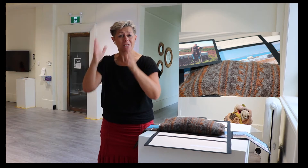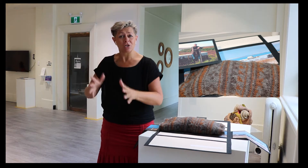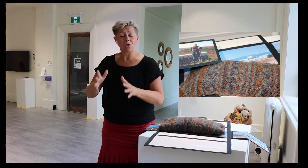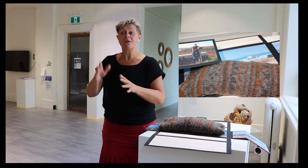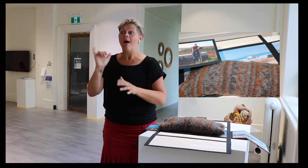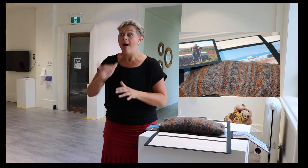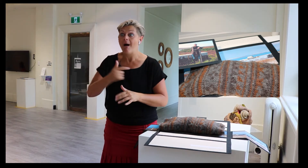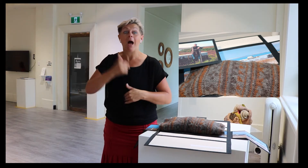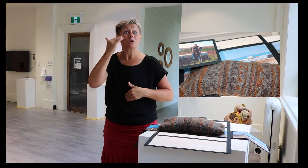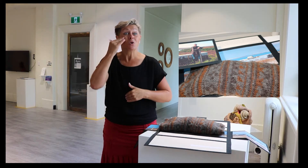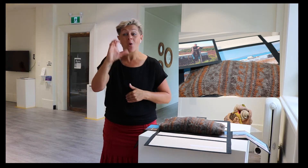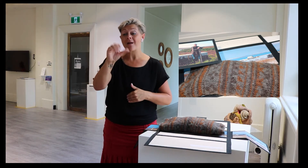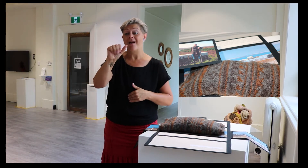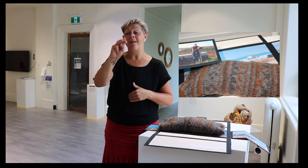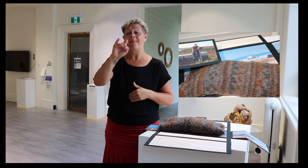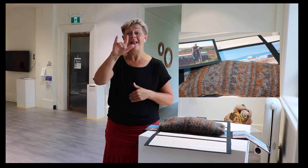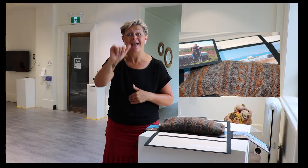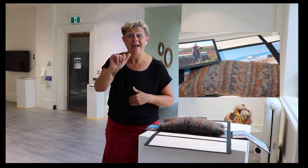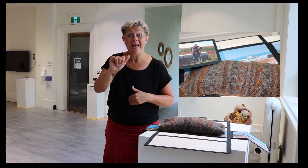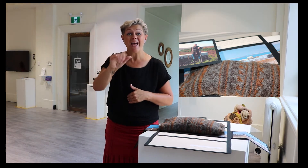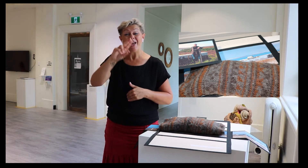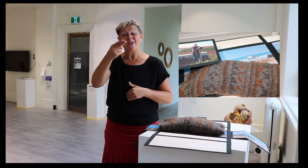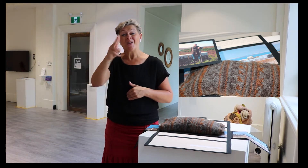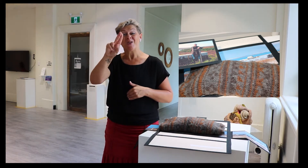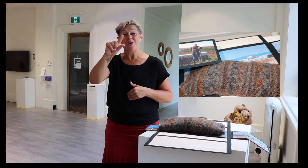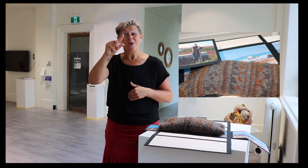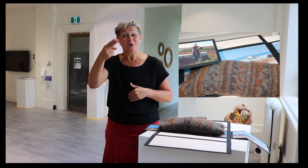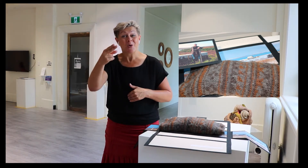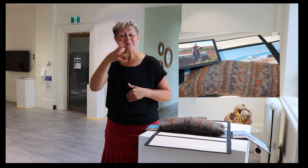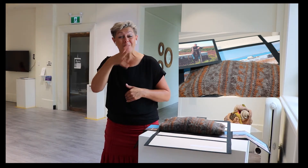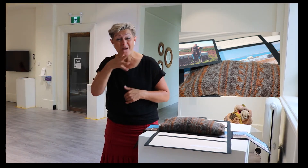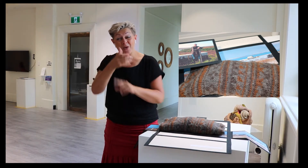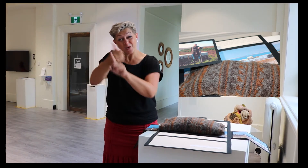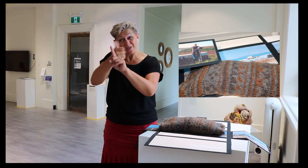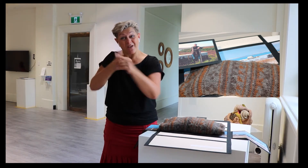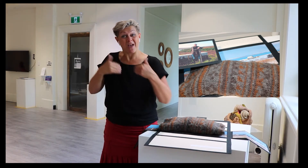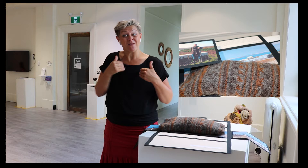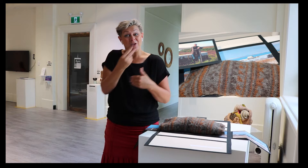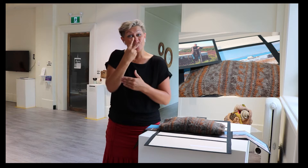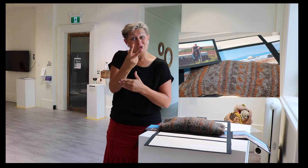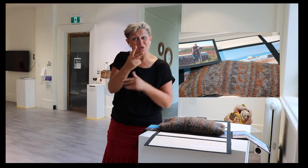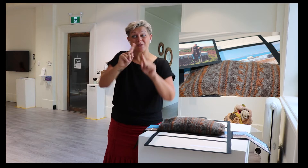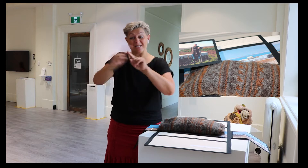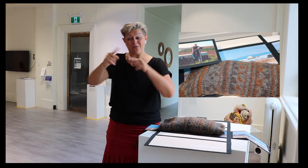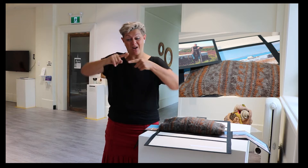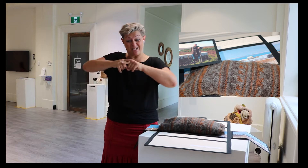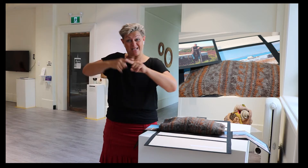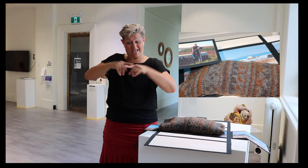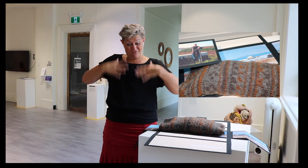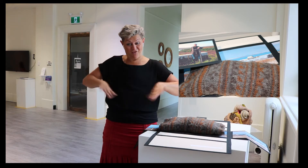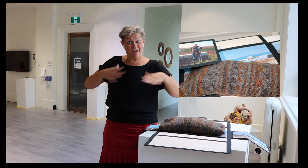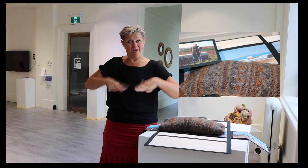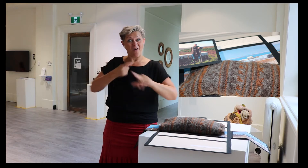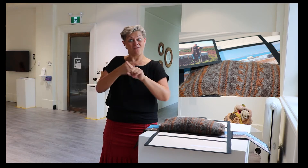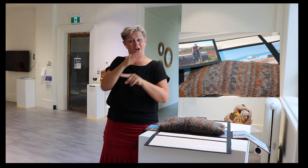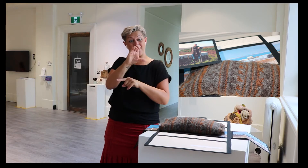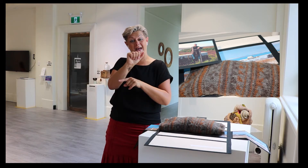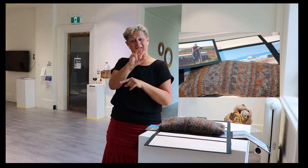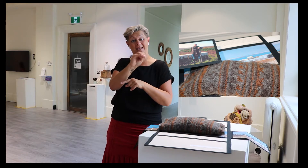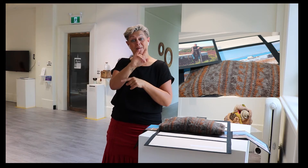for Camilla. Even Hugh's mother had 2 cherished Camilla Eames knitwear garments. My dad still